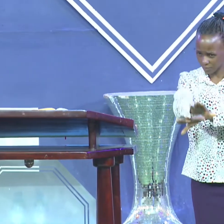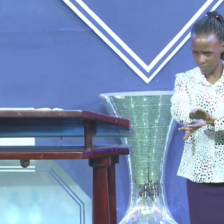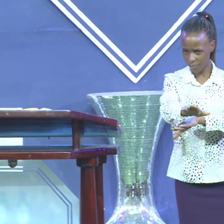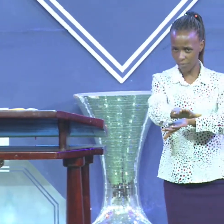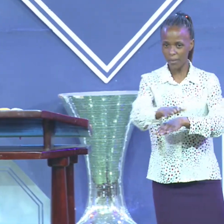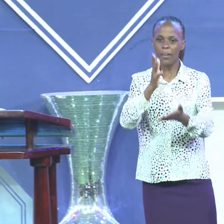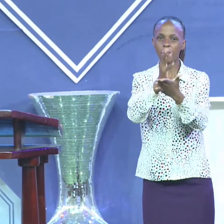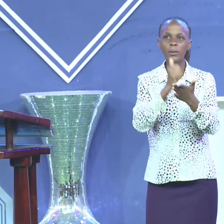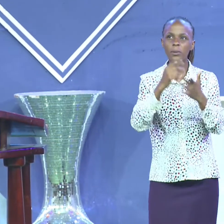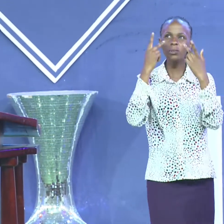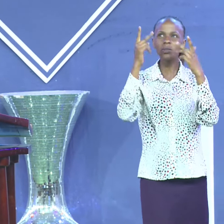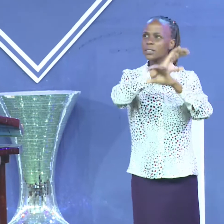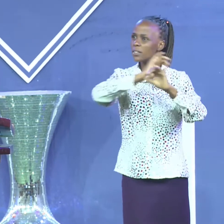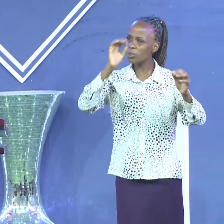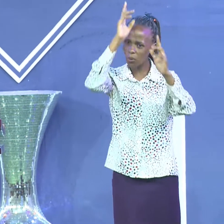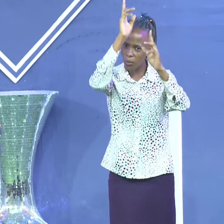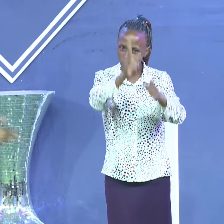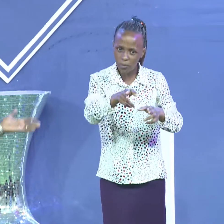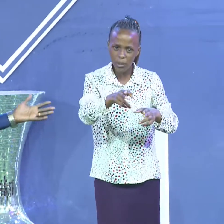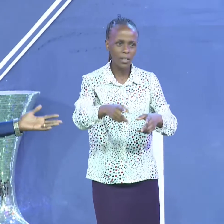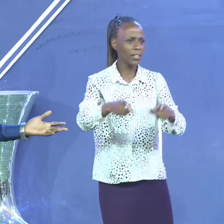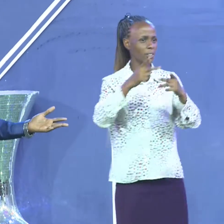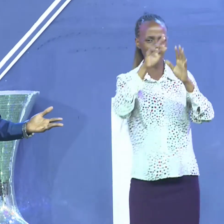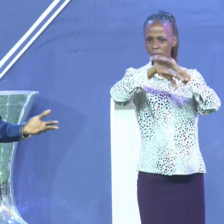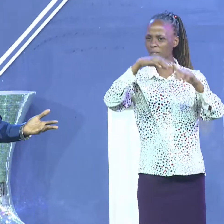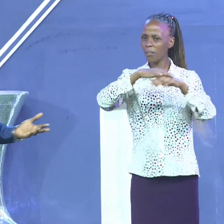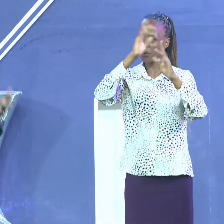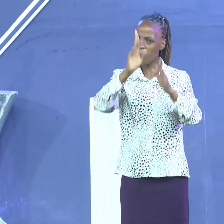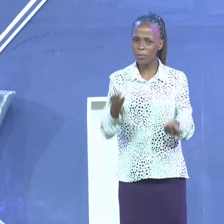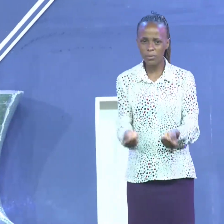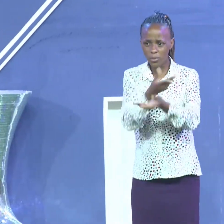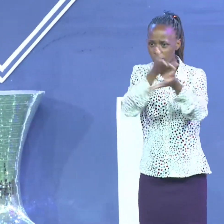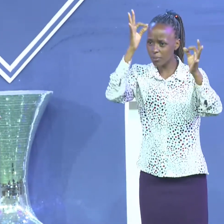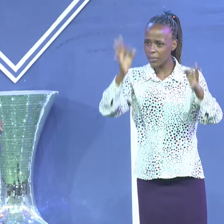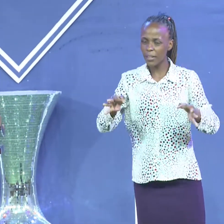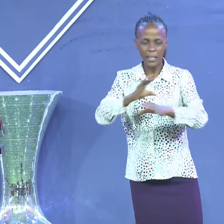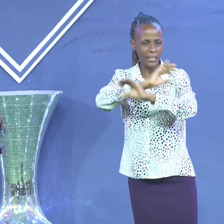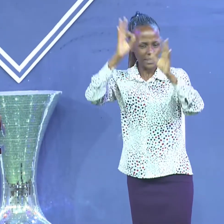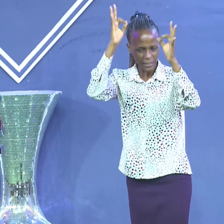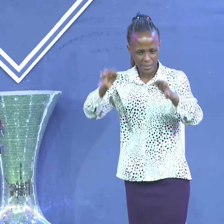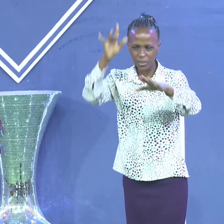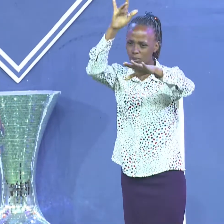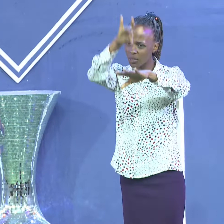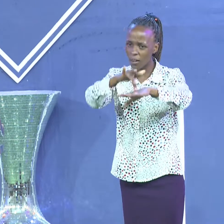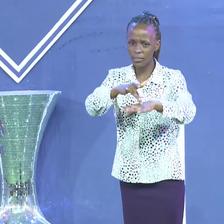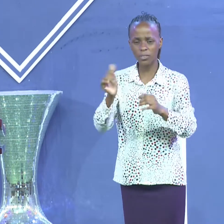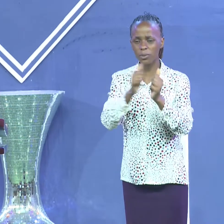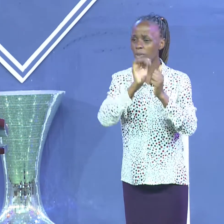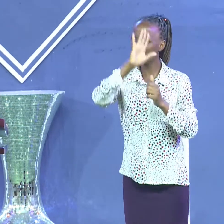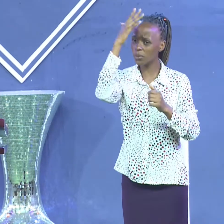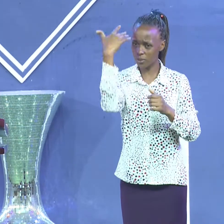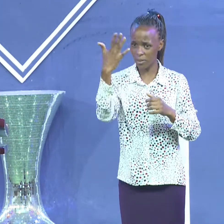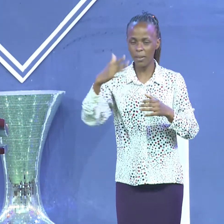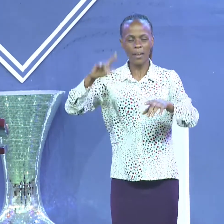dying. You do not see any hope. There is nothing you hope to do. There isn't anything to which you're going to put